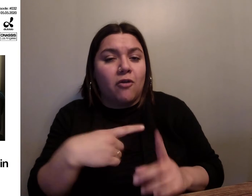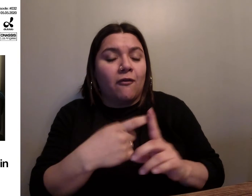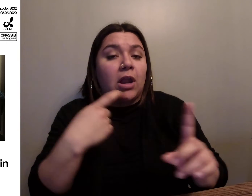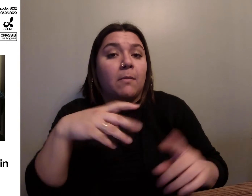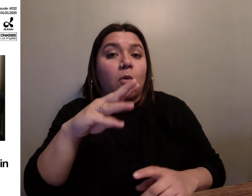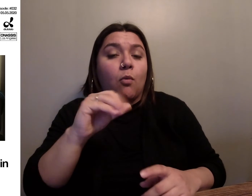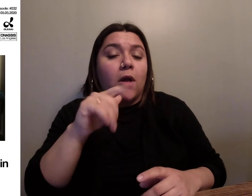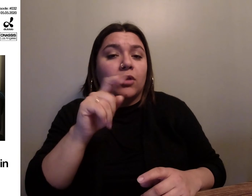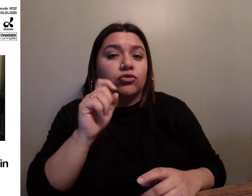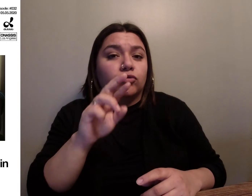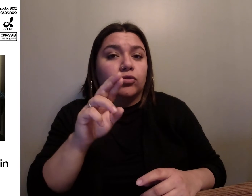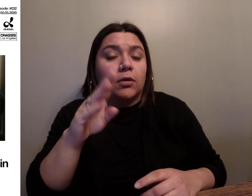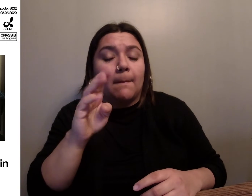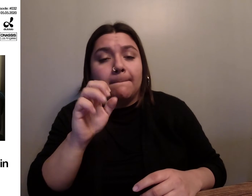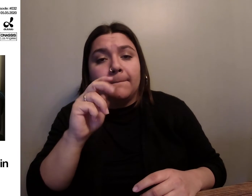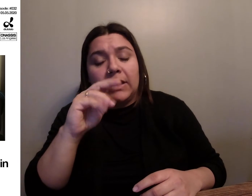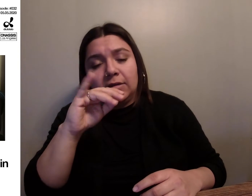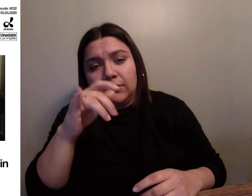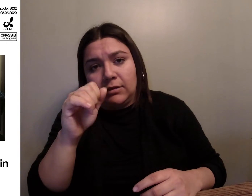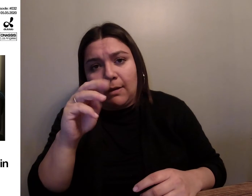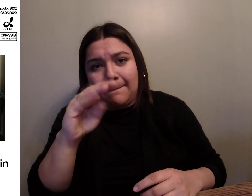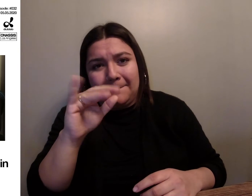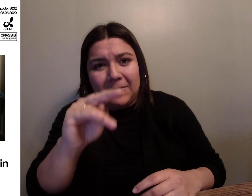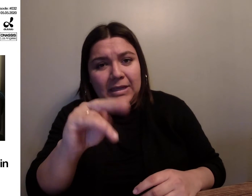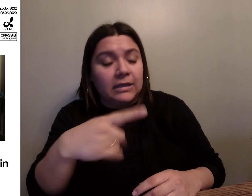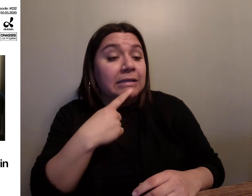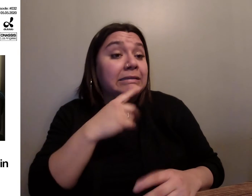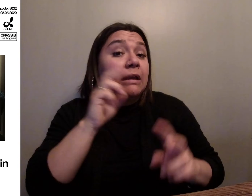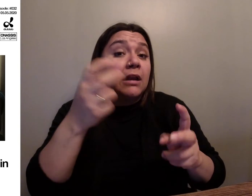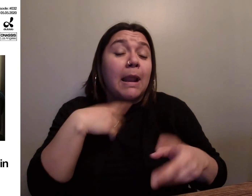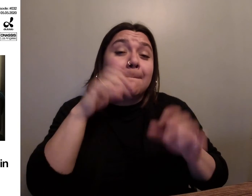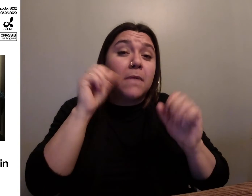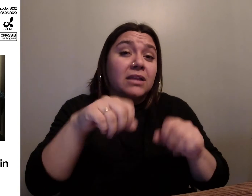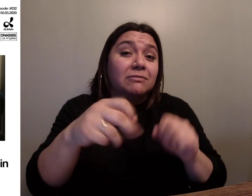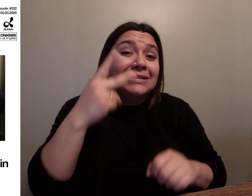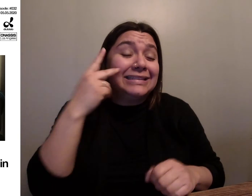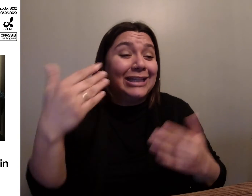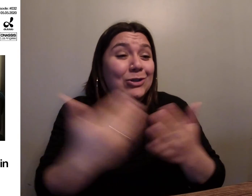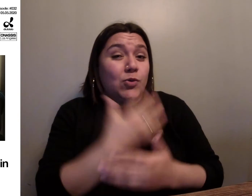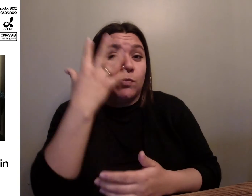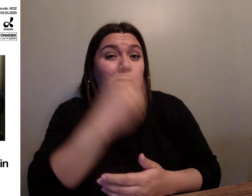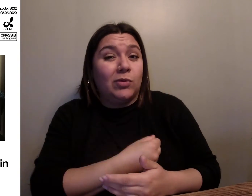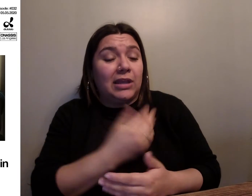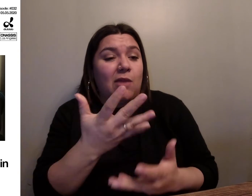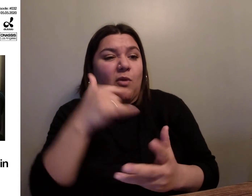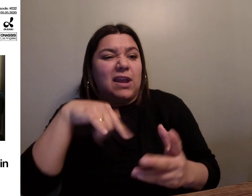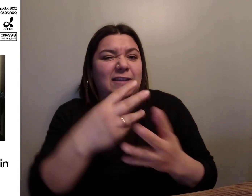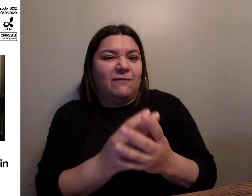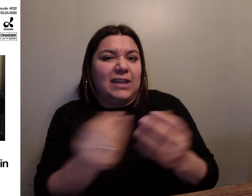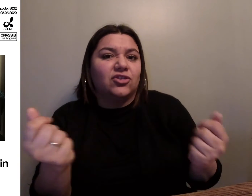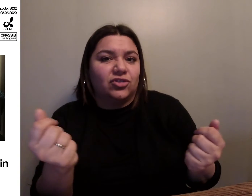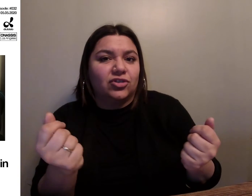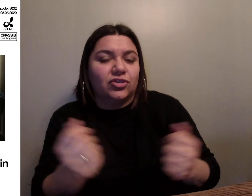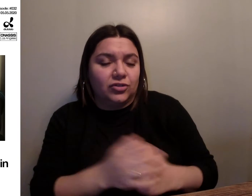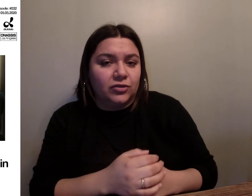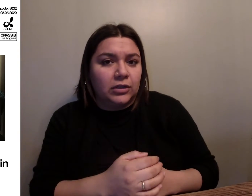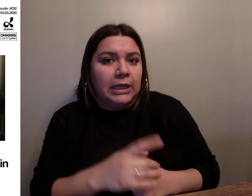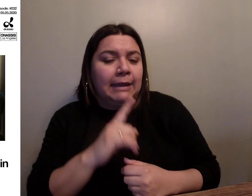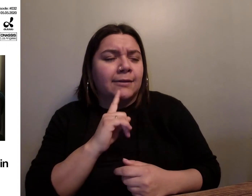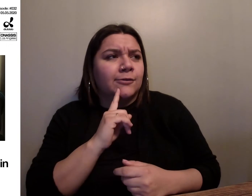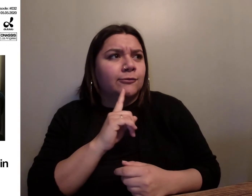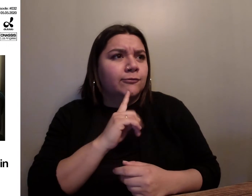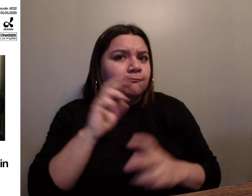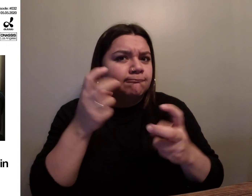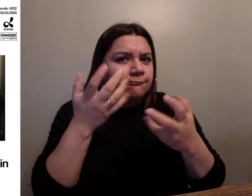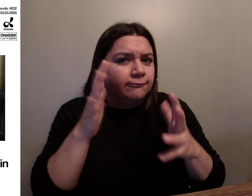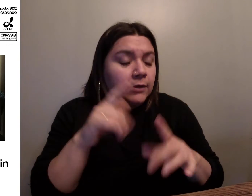vanishing. And in a way, Yeah. what is extraordinary in this moment is that what seemed to